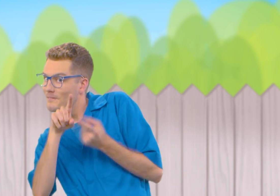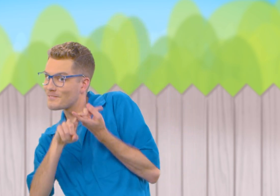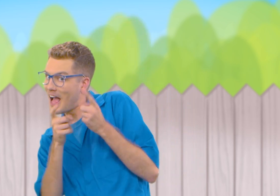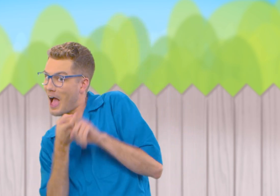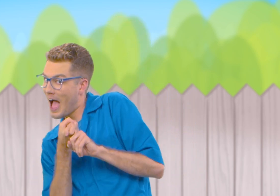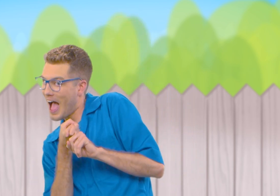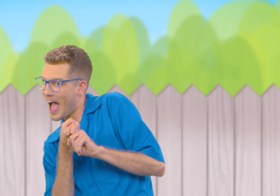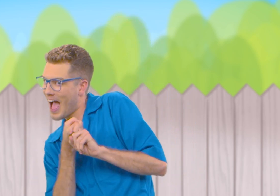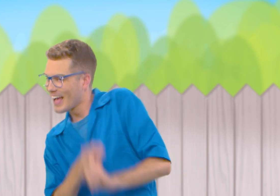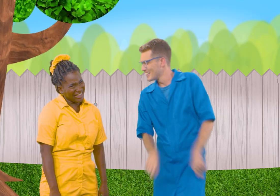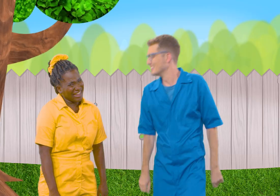from our friends.